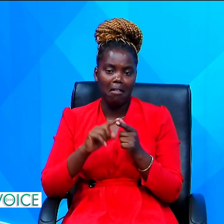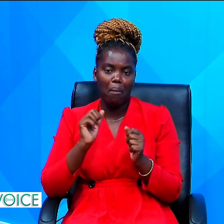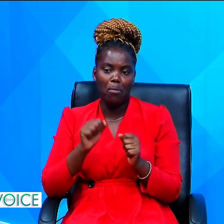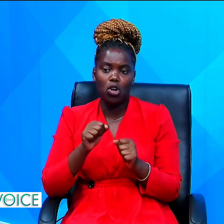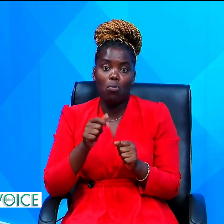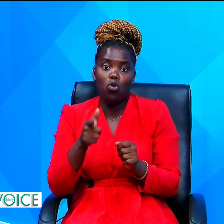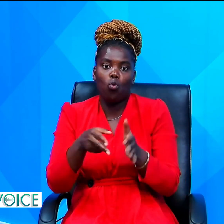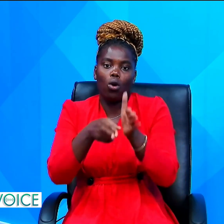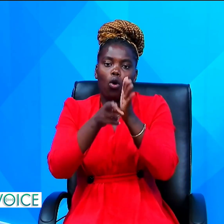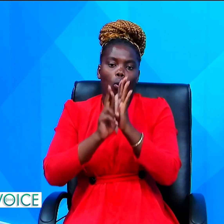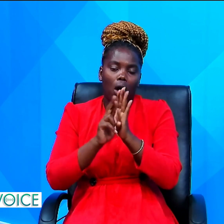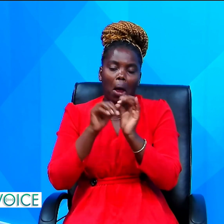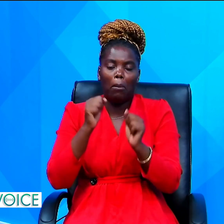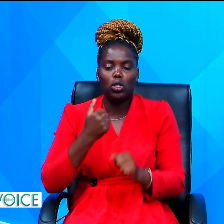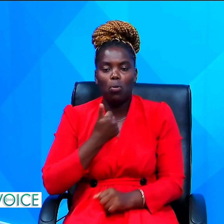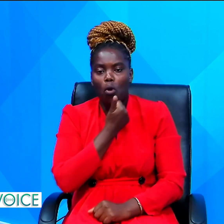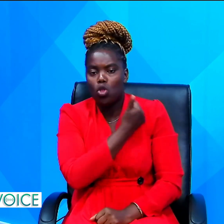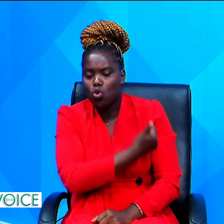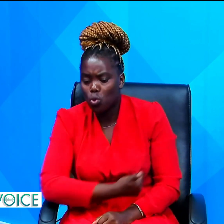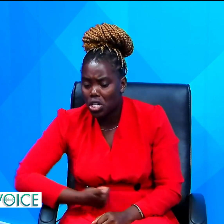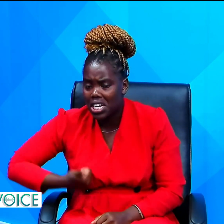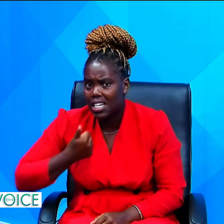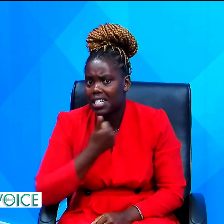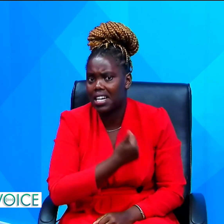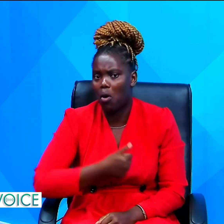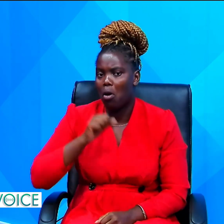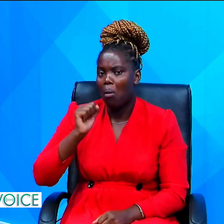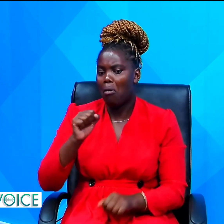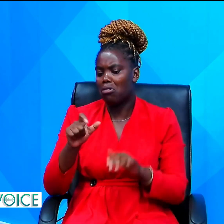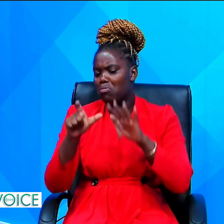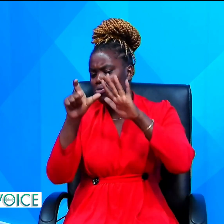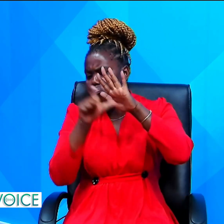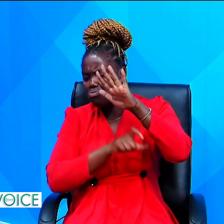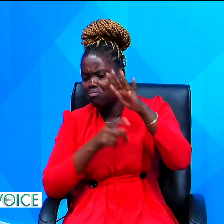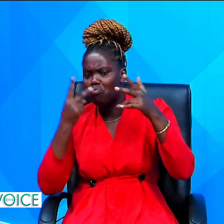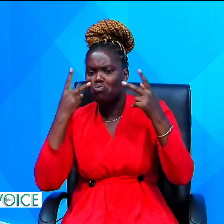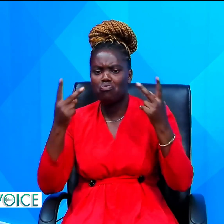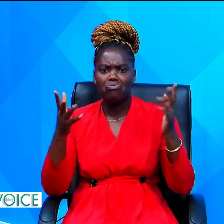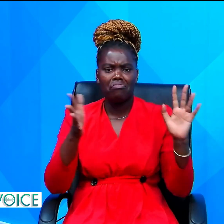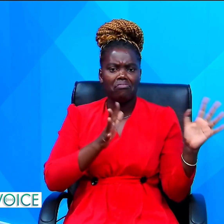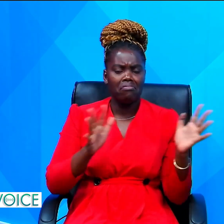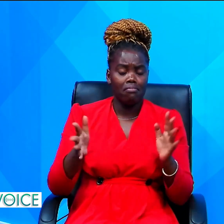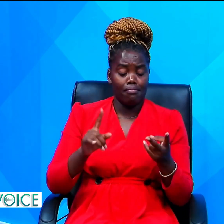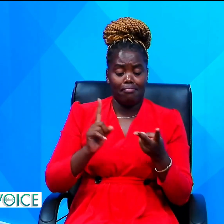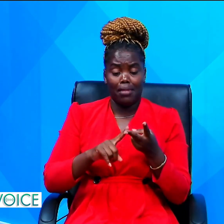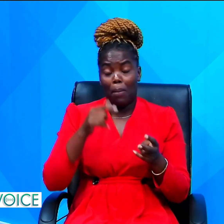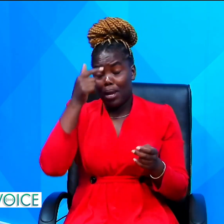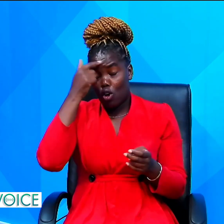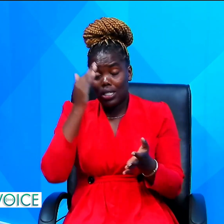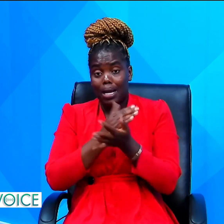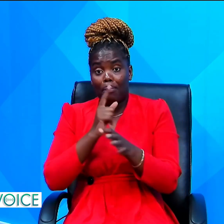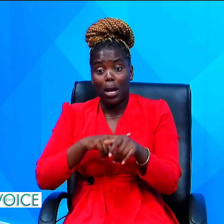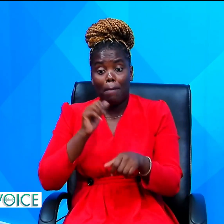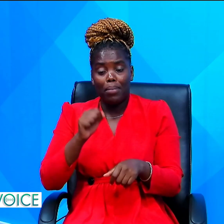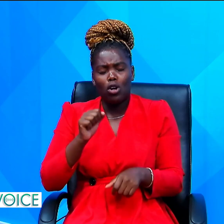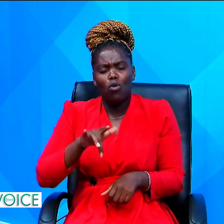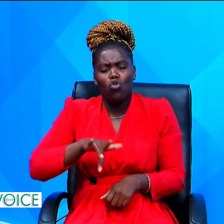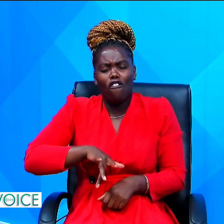how you're feeling, and you can request to be scanned or be tested so that the doctors can